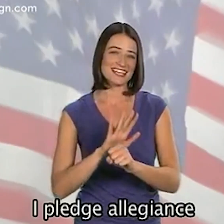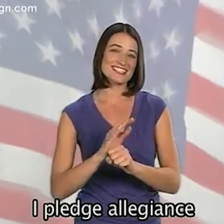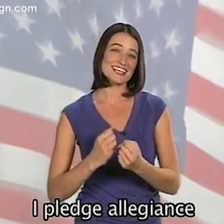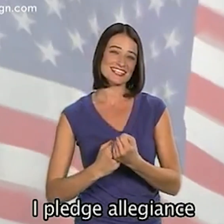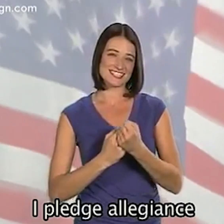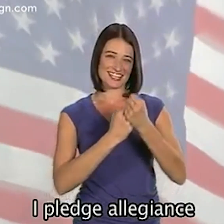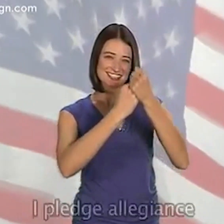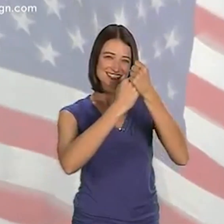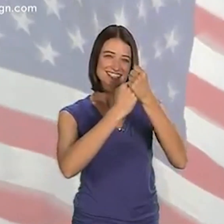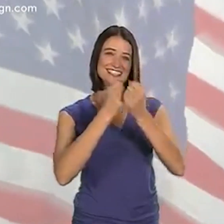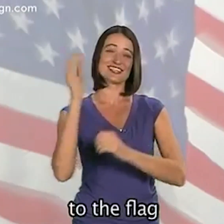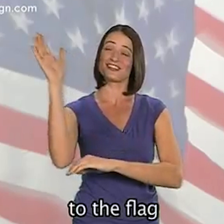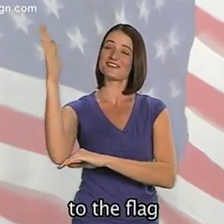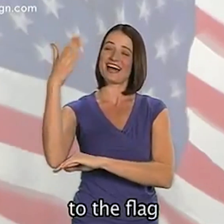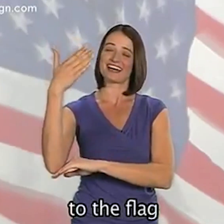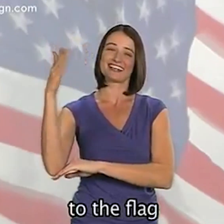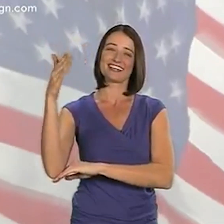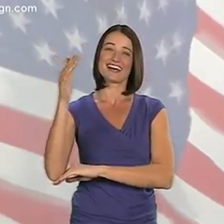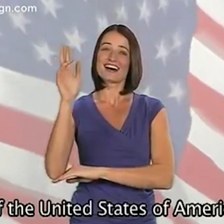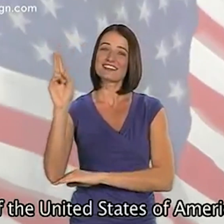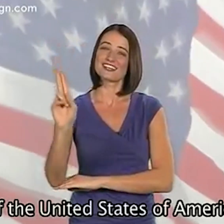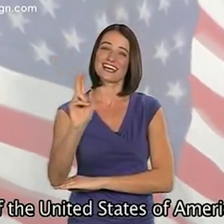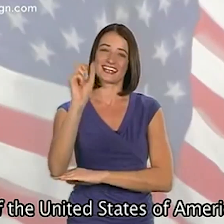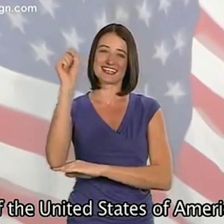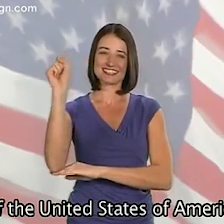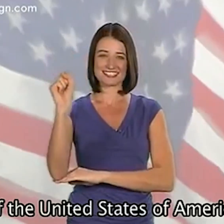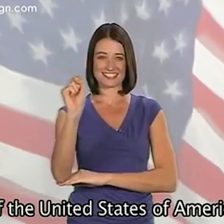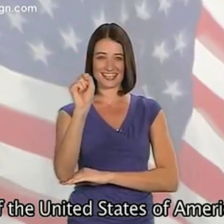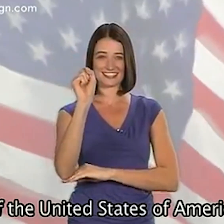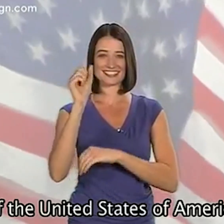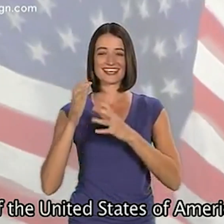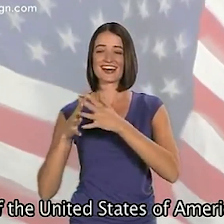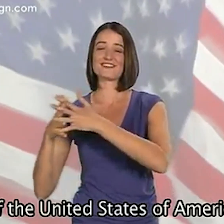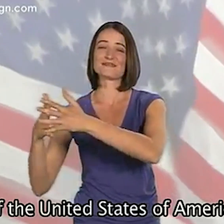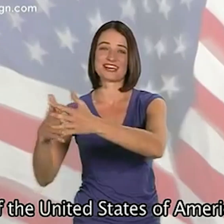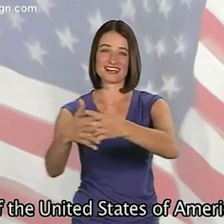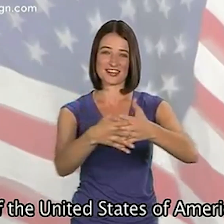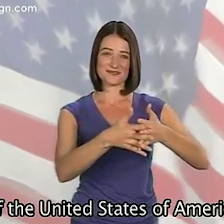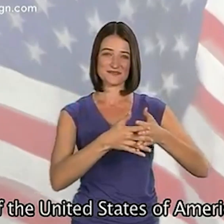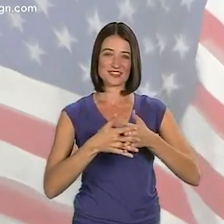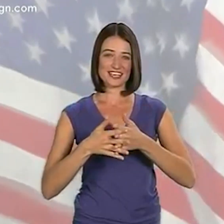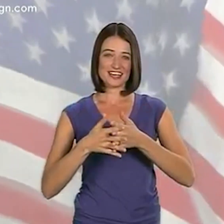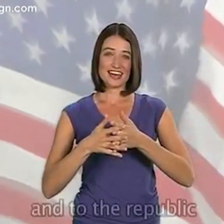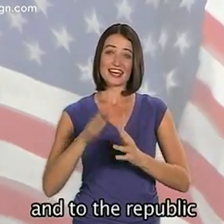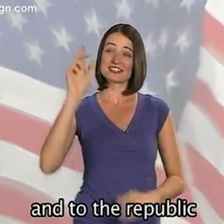pledge allegiance to the flag of the United States of America and to